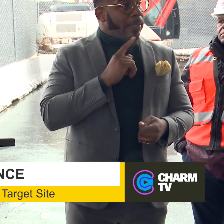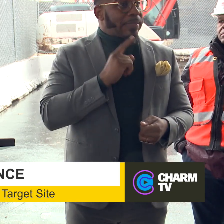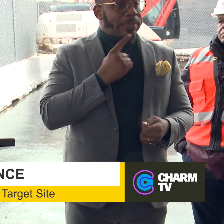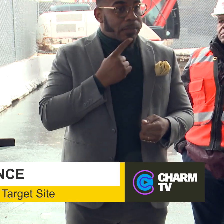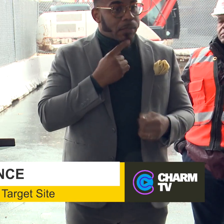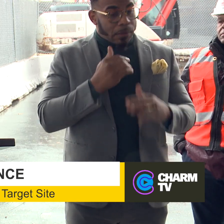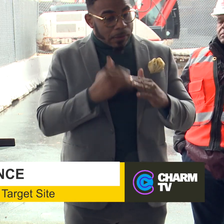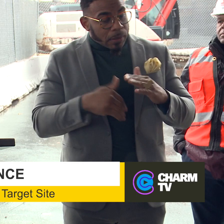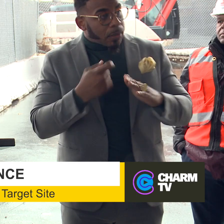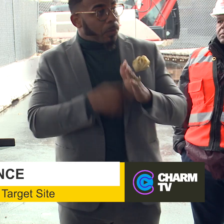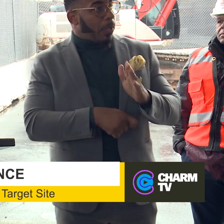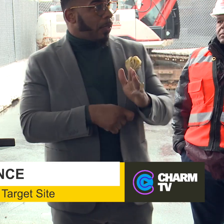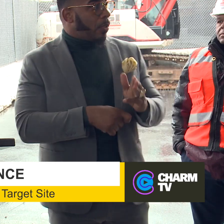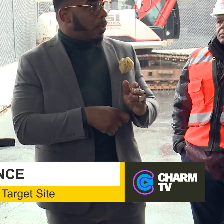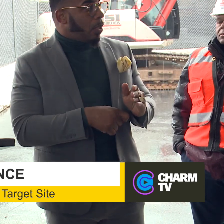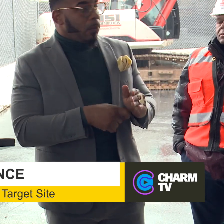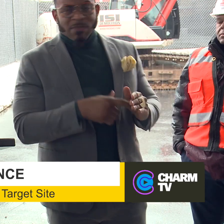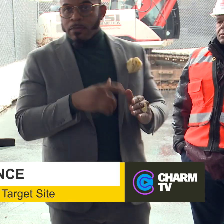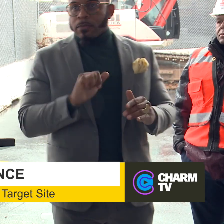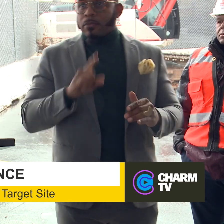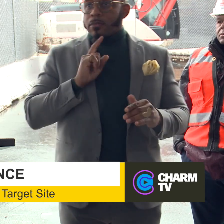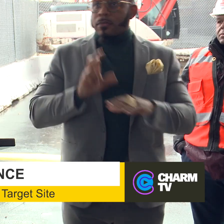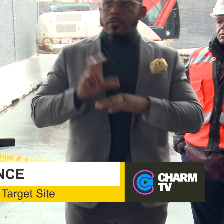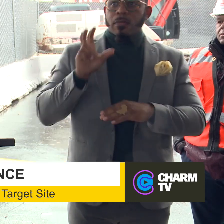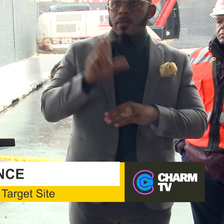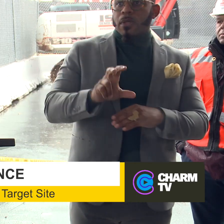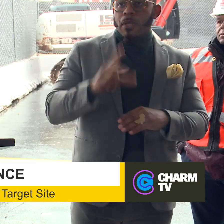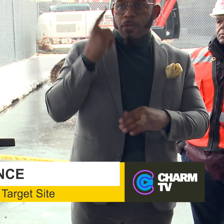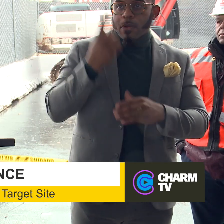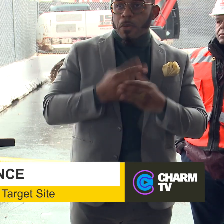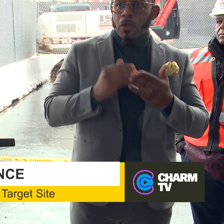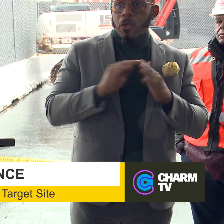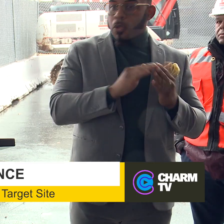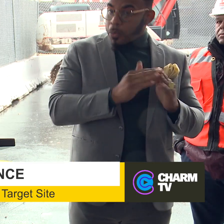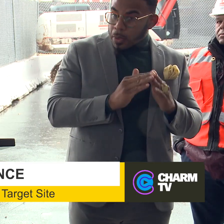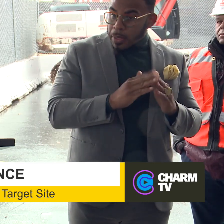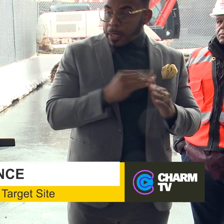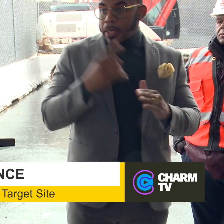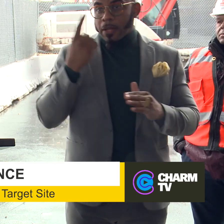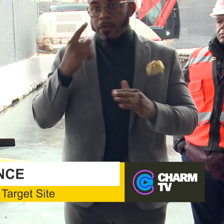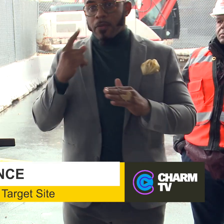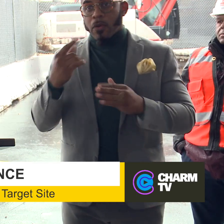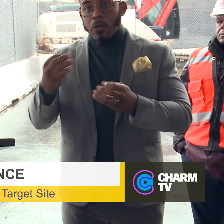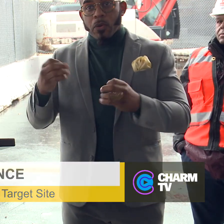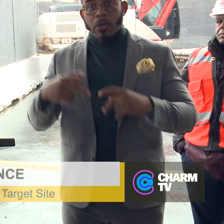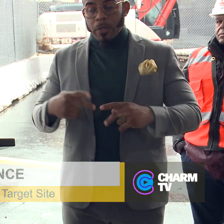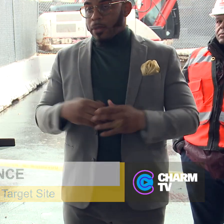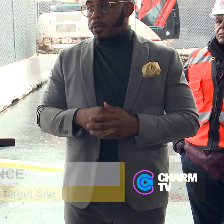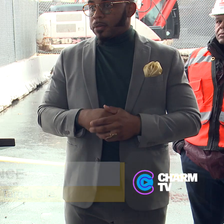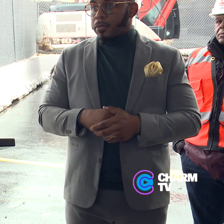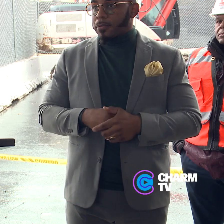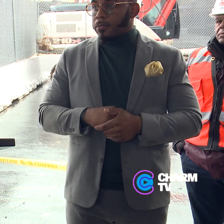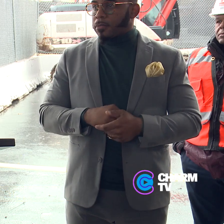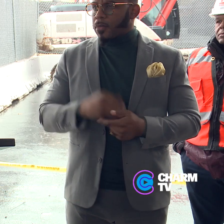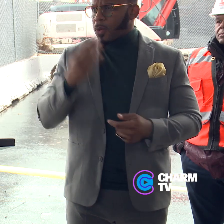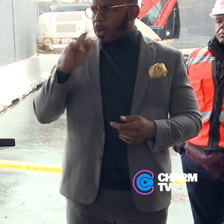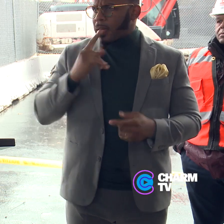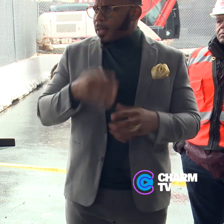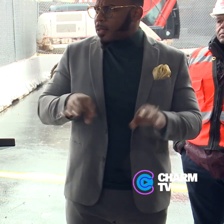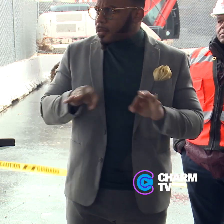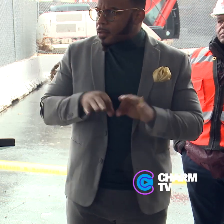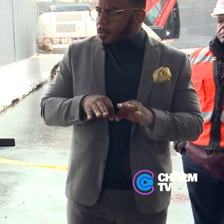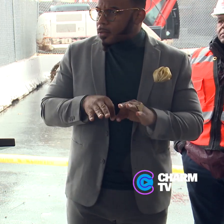severely underpriced and that he is investing for both community and for return. Why is that